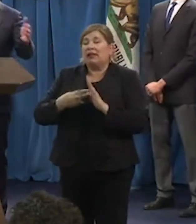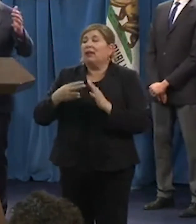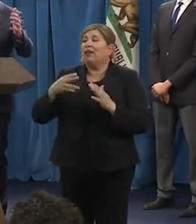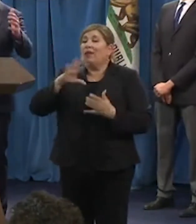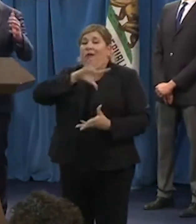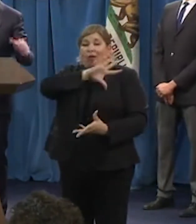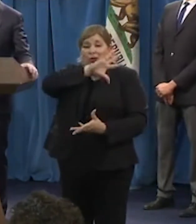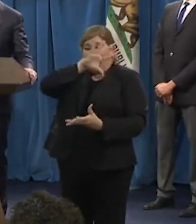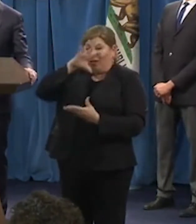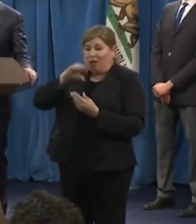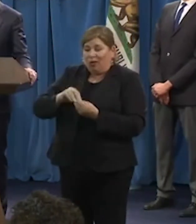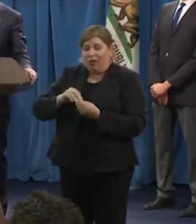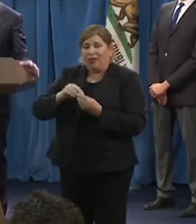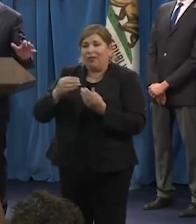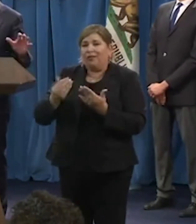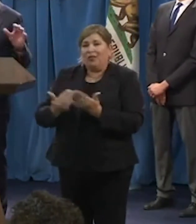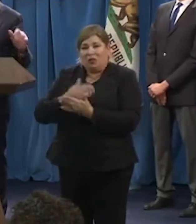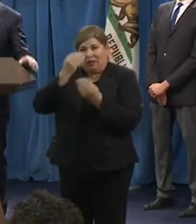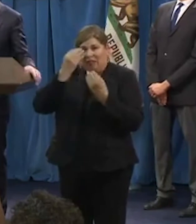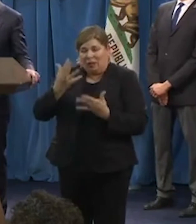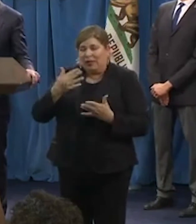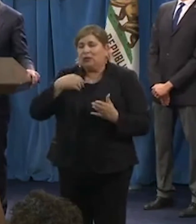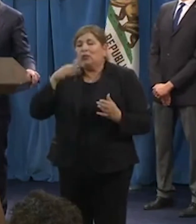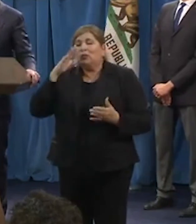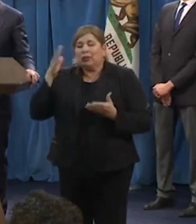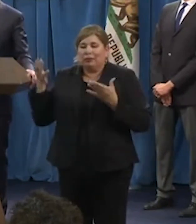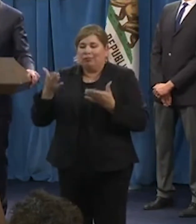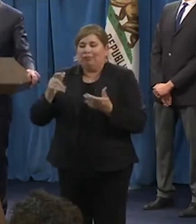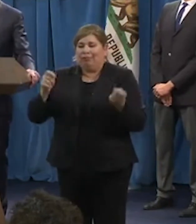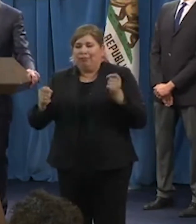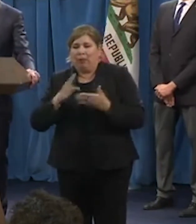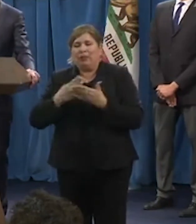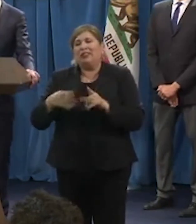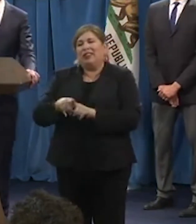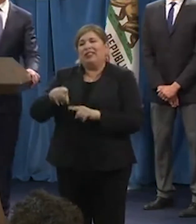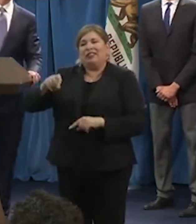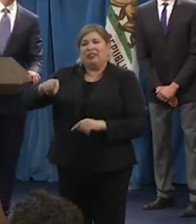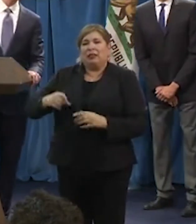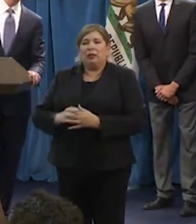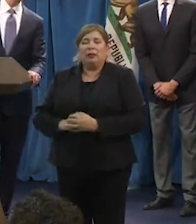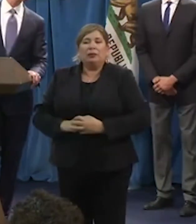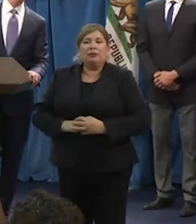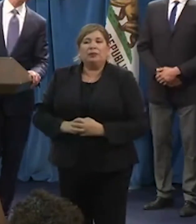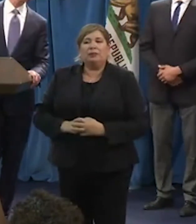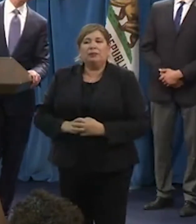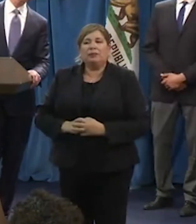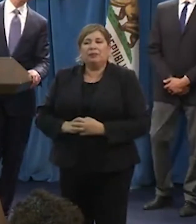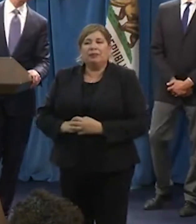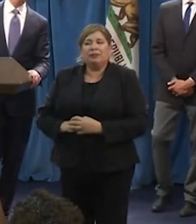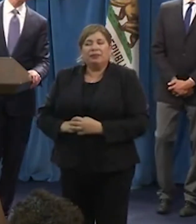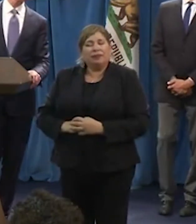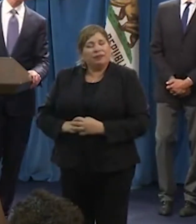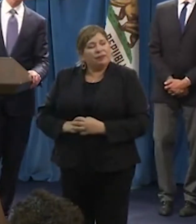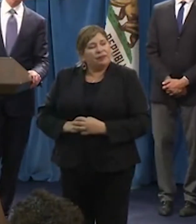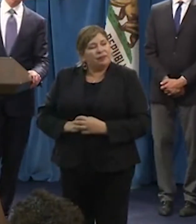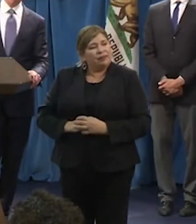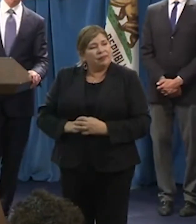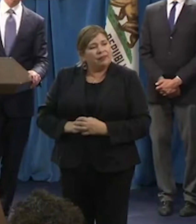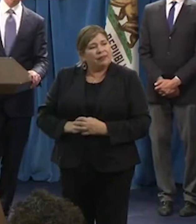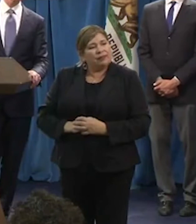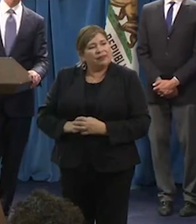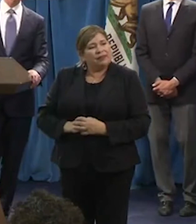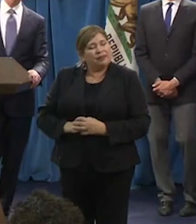all of this benefit of new information, and we'll meet the moment. Governor, I know obviously we're in this right now,